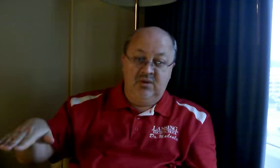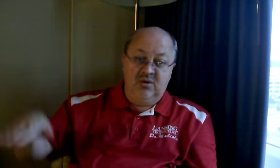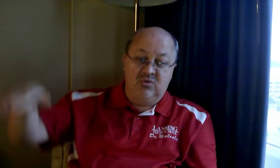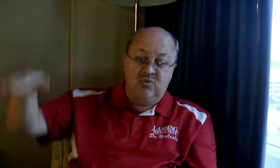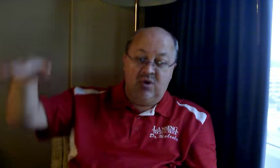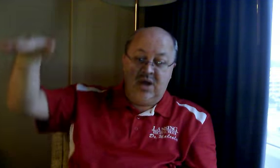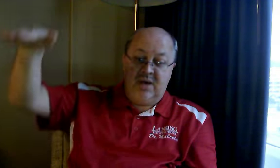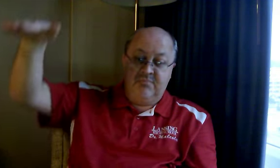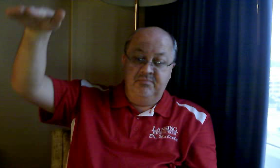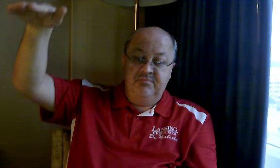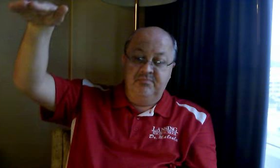Grow up.